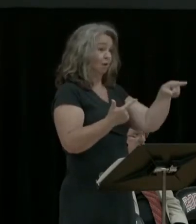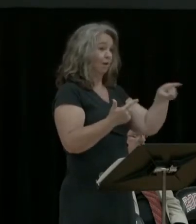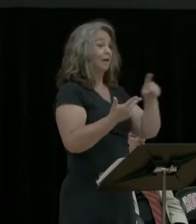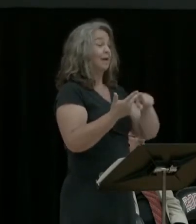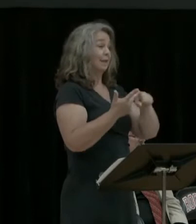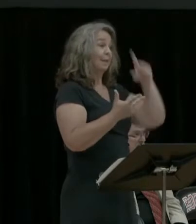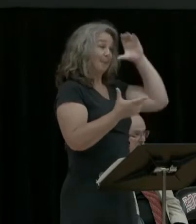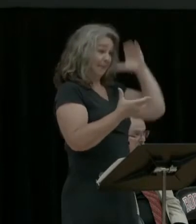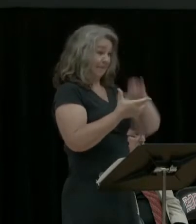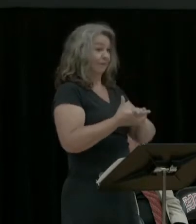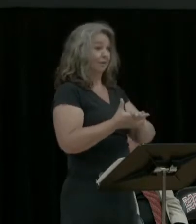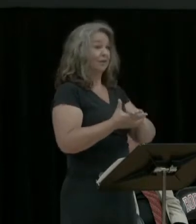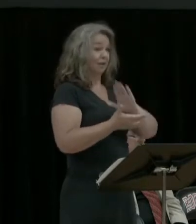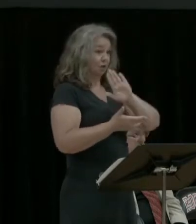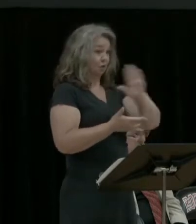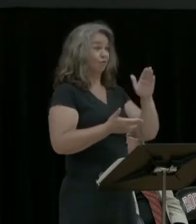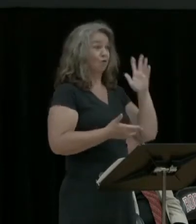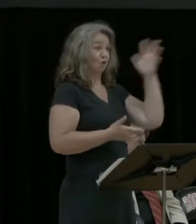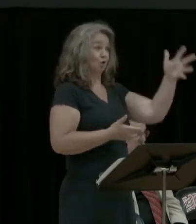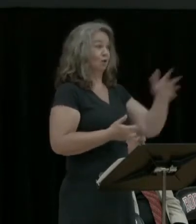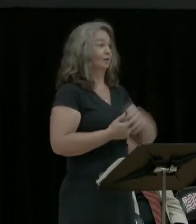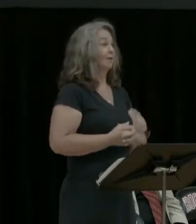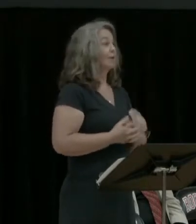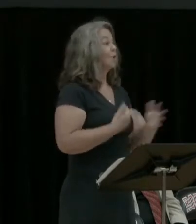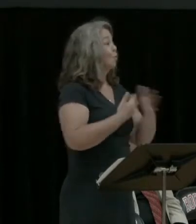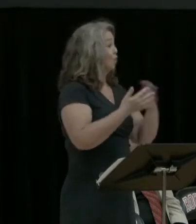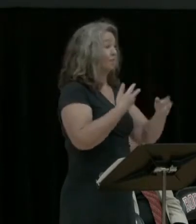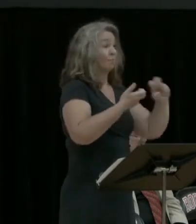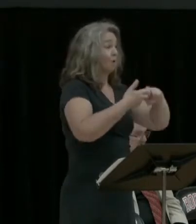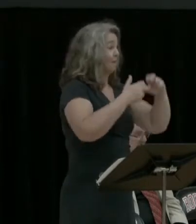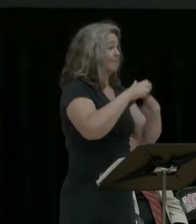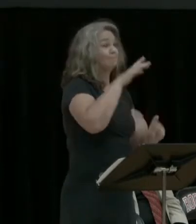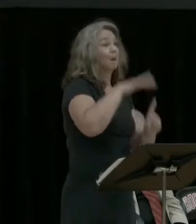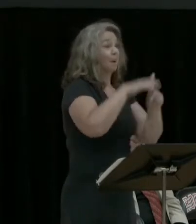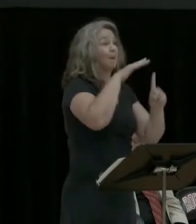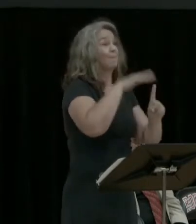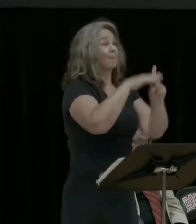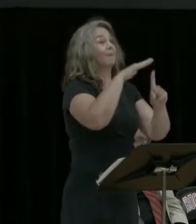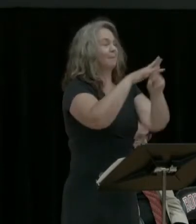in you. So no matter what obstacles you may encounter,